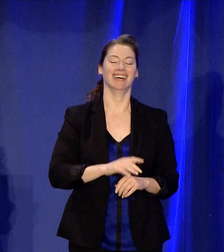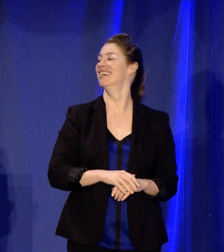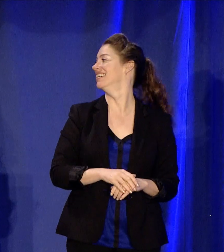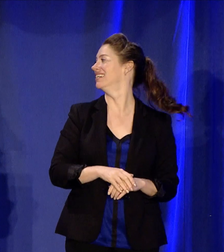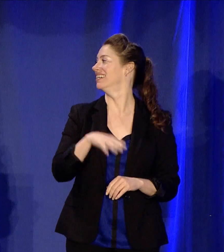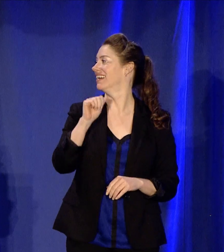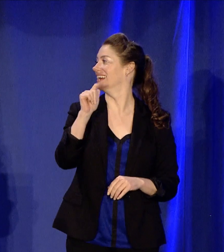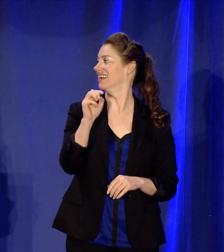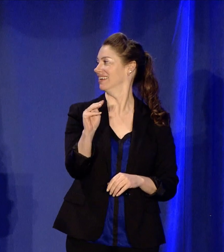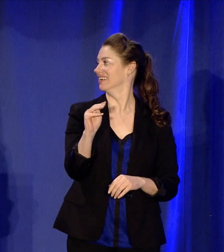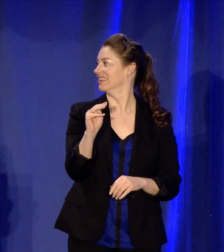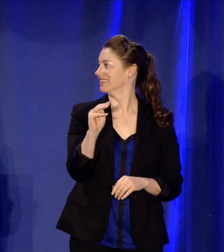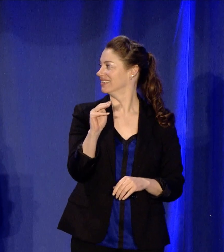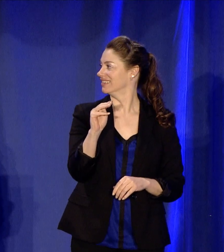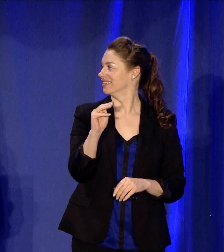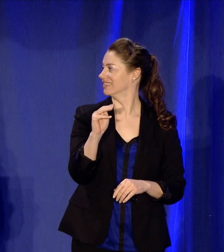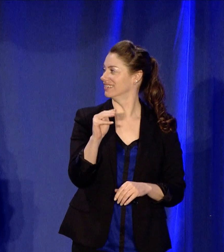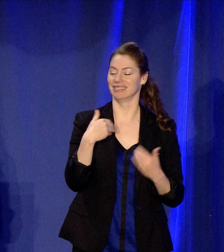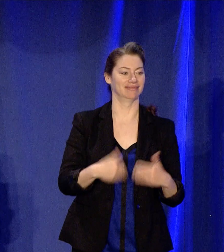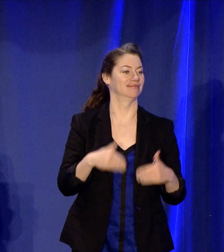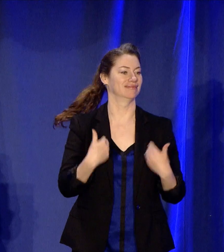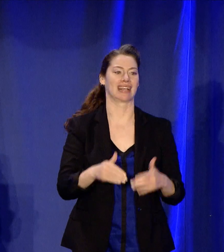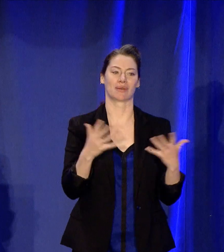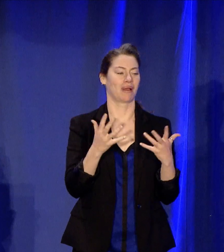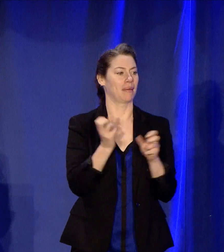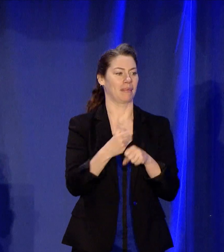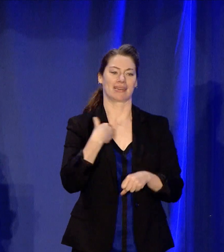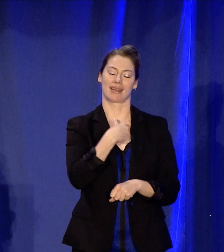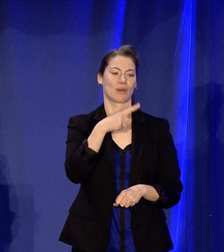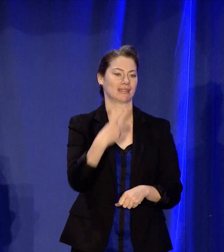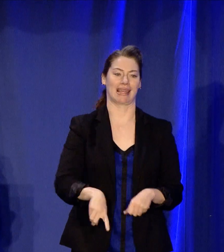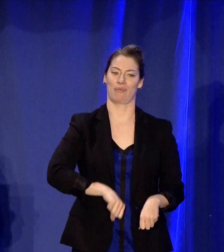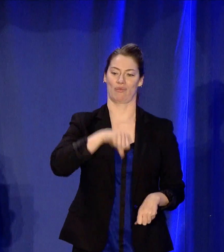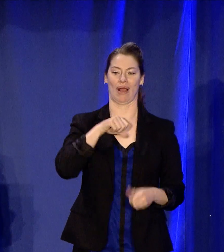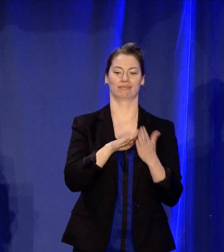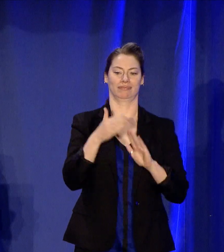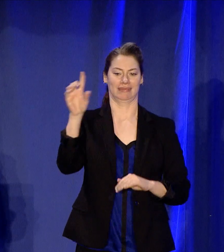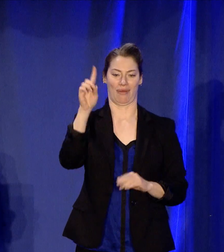Adam, that's what makes us so goddamn proud to be Democrats.